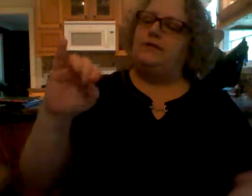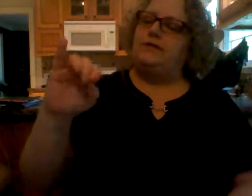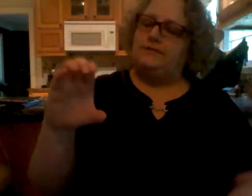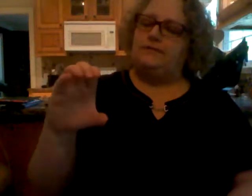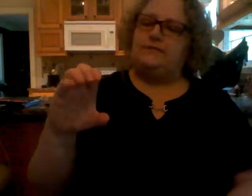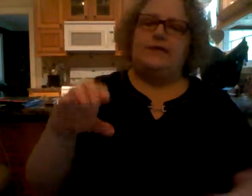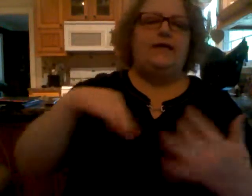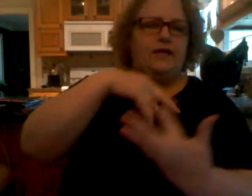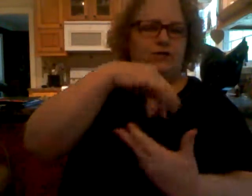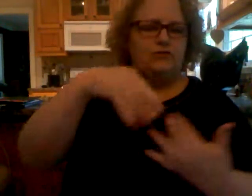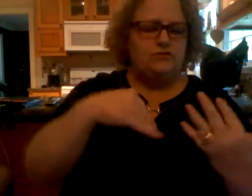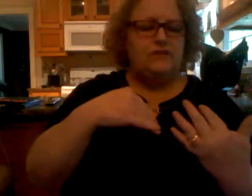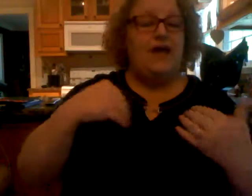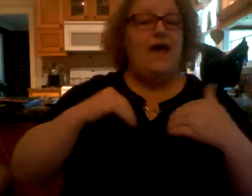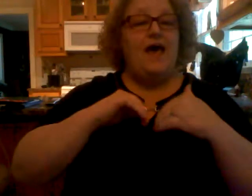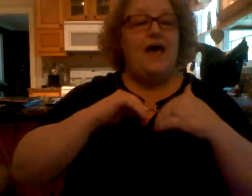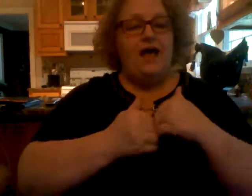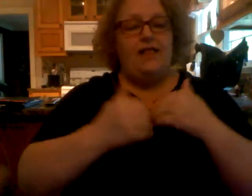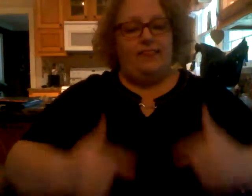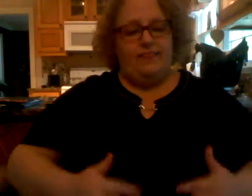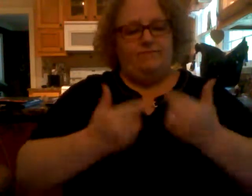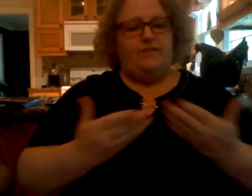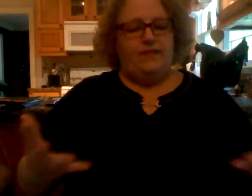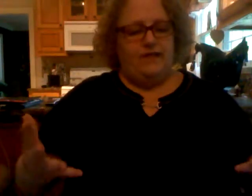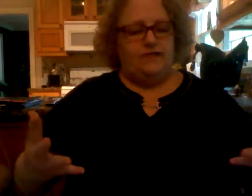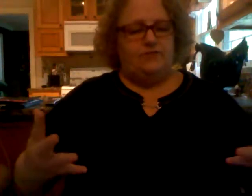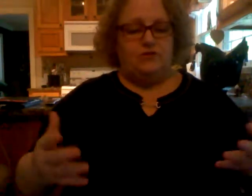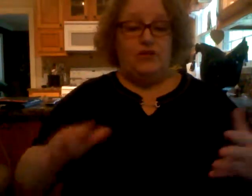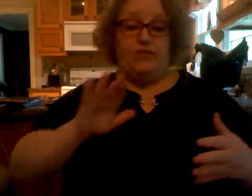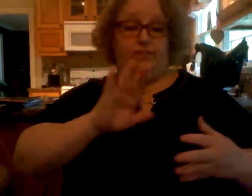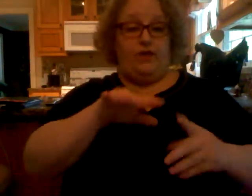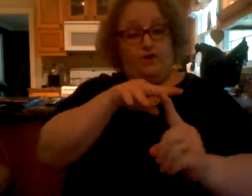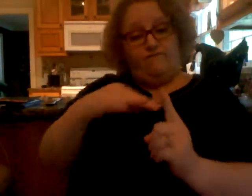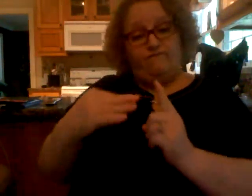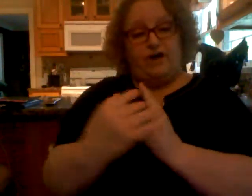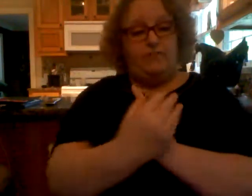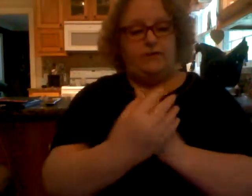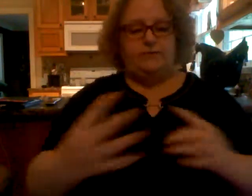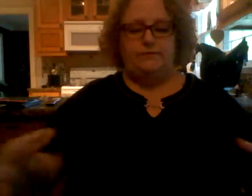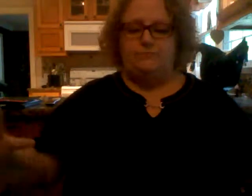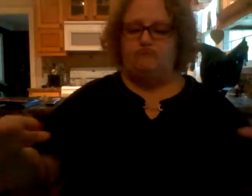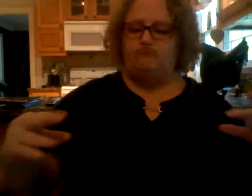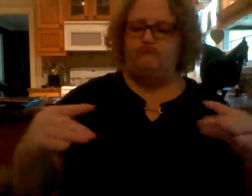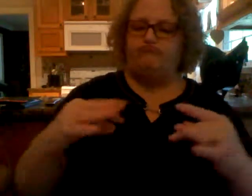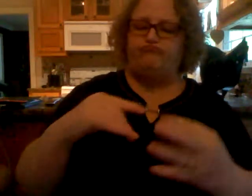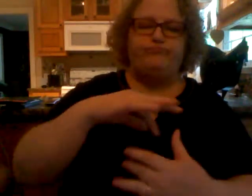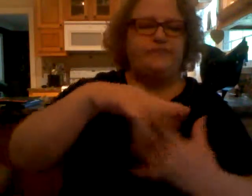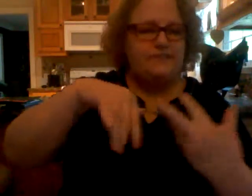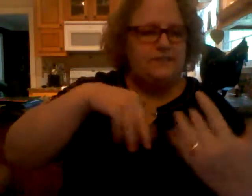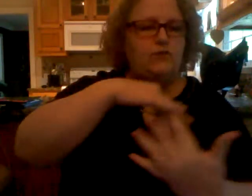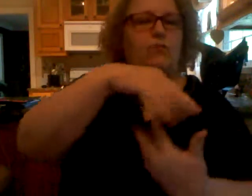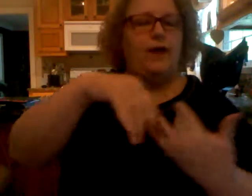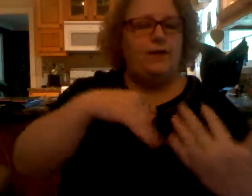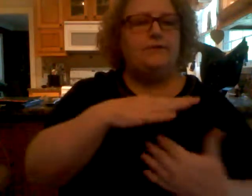interact with each other inside of their environments. Okay? I'm breaking this video into two